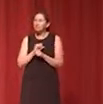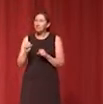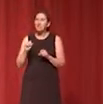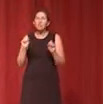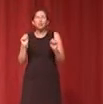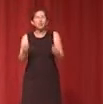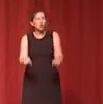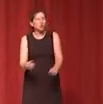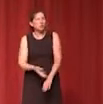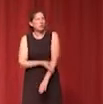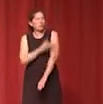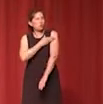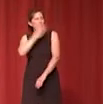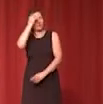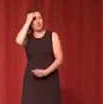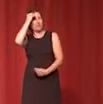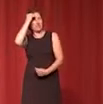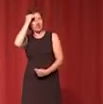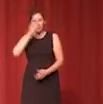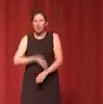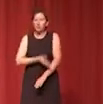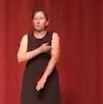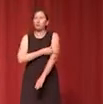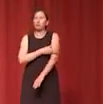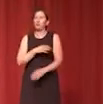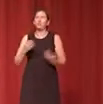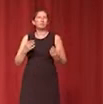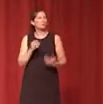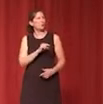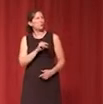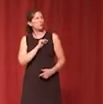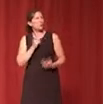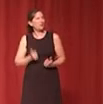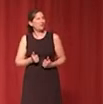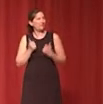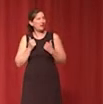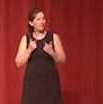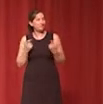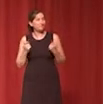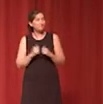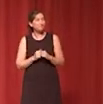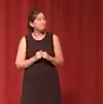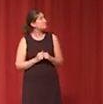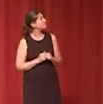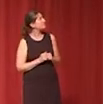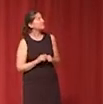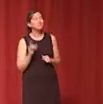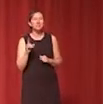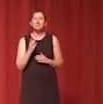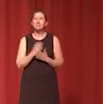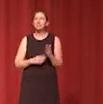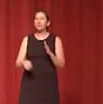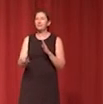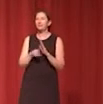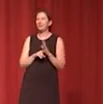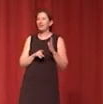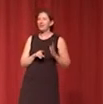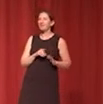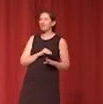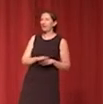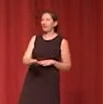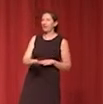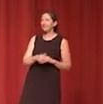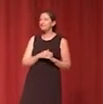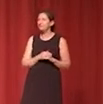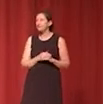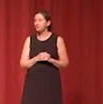abilities, quality of life, etc. Next slide. But there are some side effects. So in the